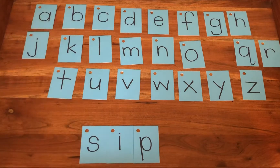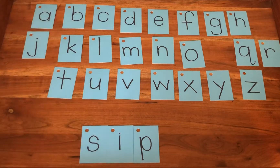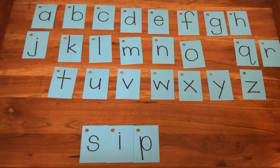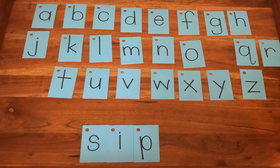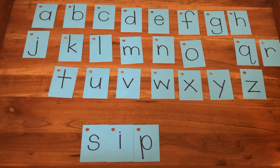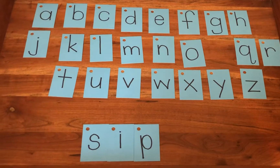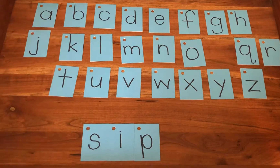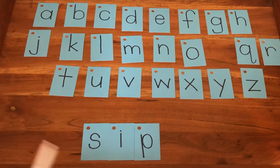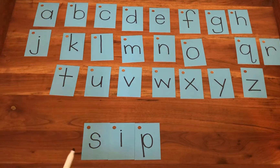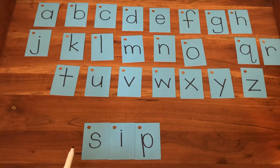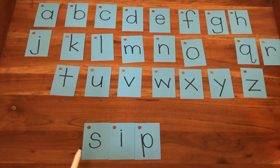Let's sound it out.